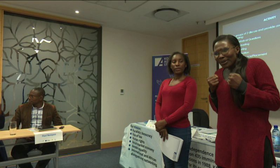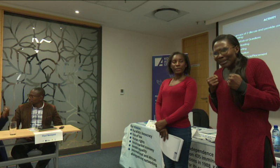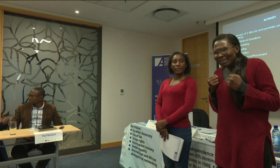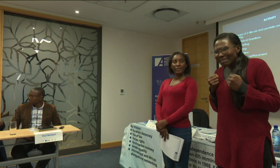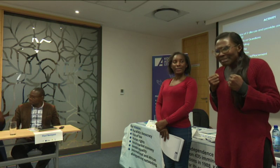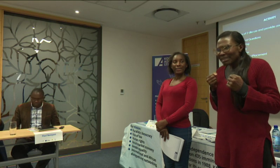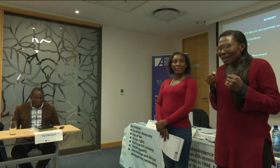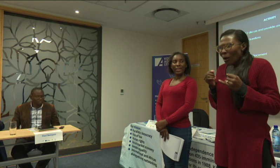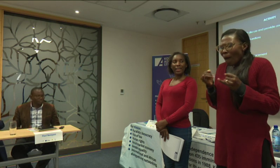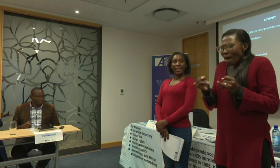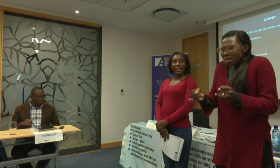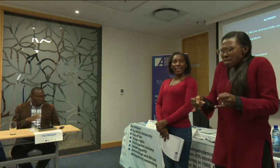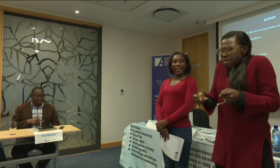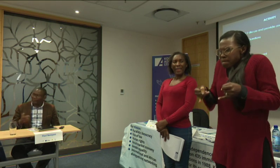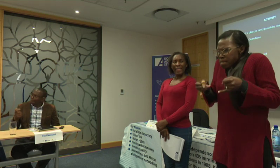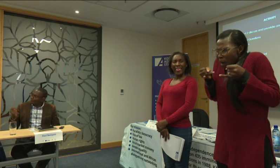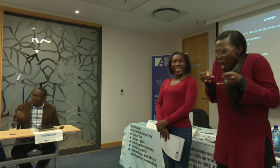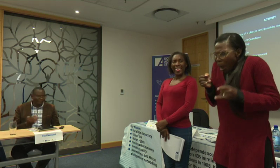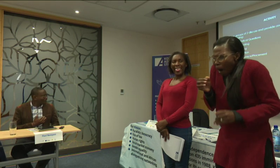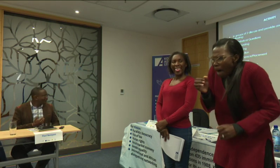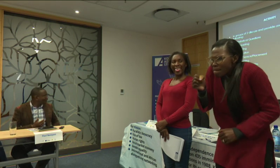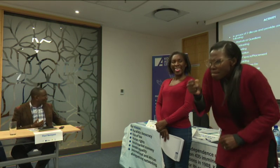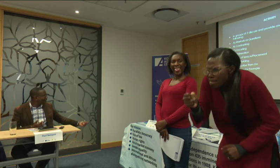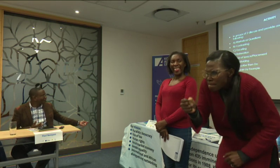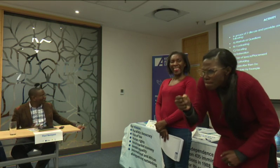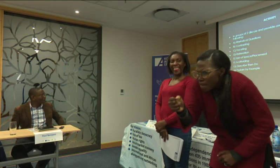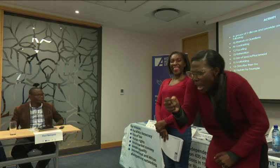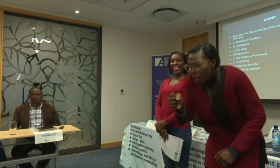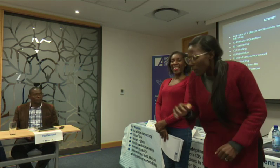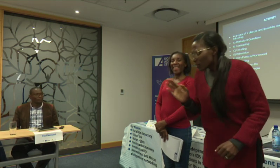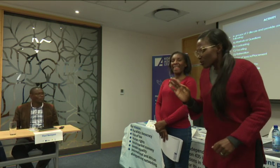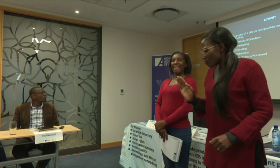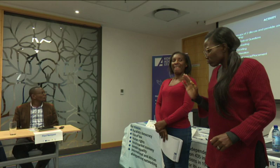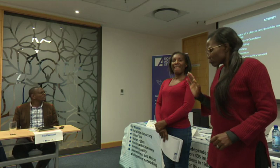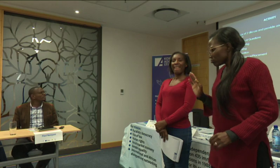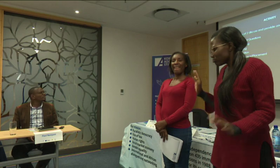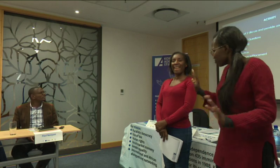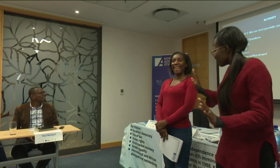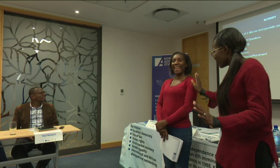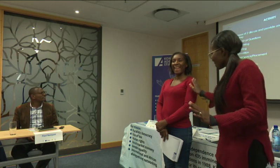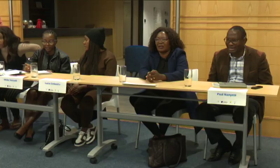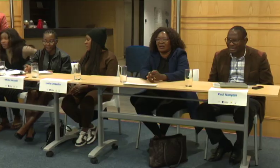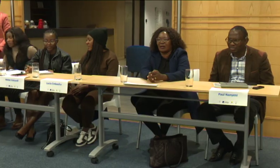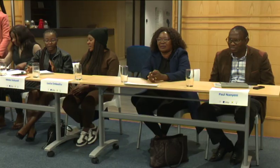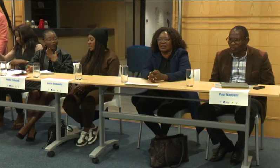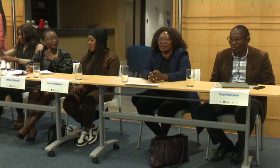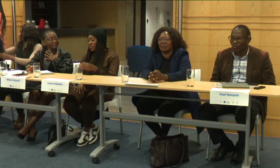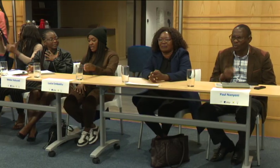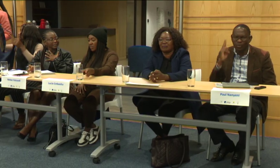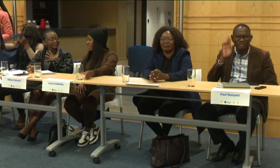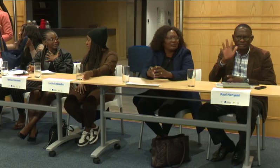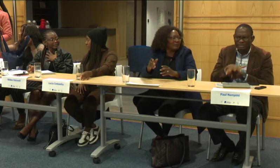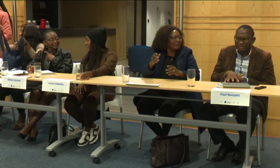Language interpretation, but also to advocate for the recognition of sign language as an official indigenous language